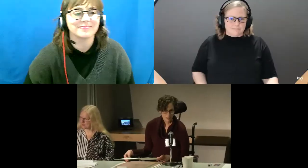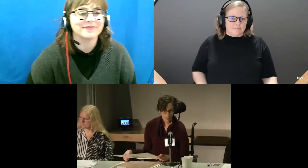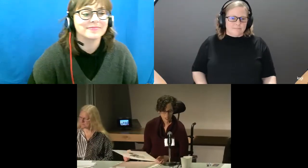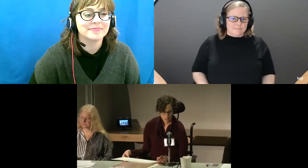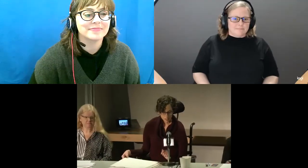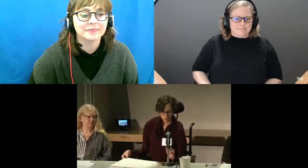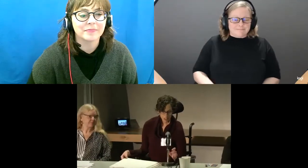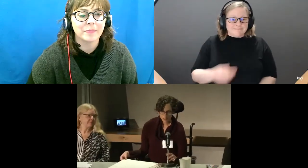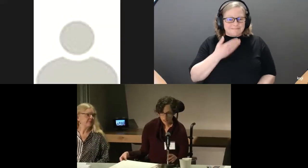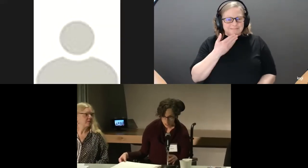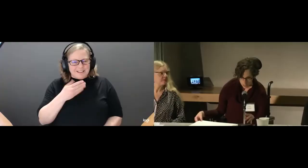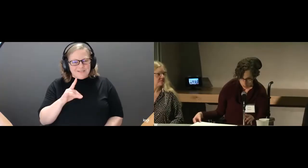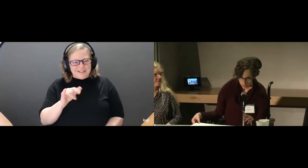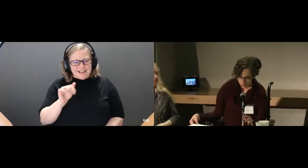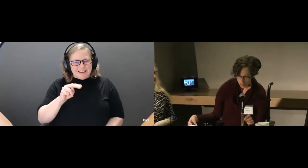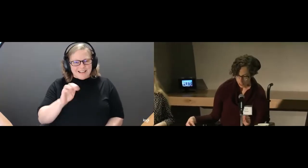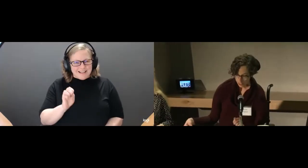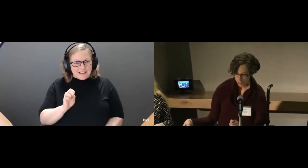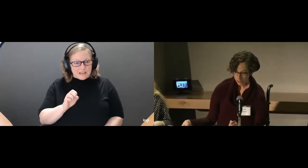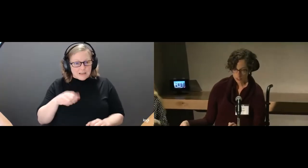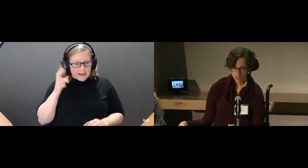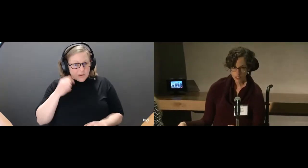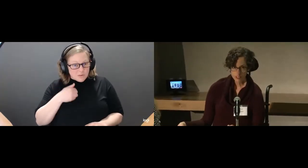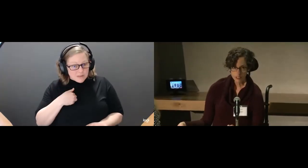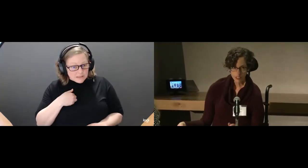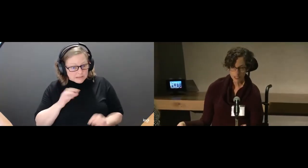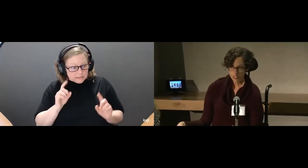Thanks, Diane. hope, can you hear me well enough?